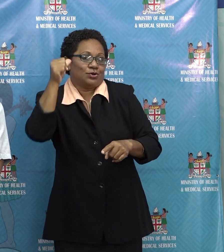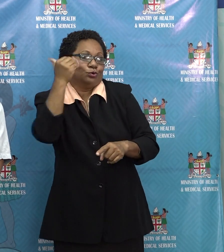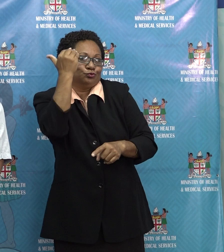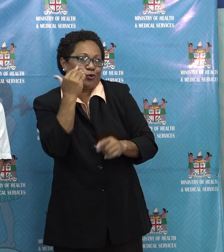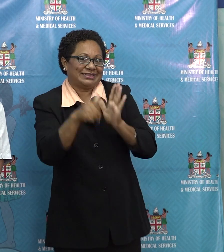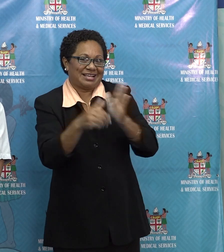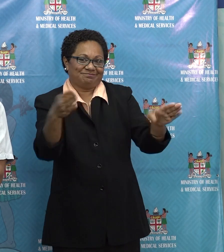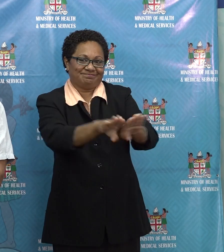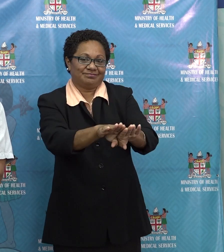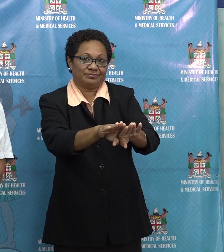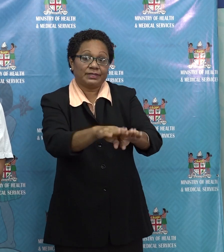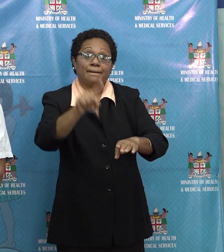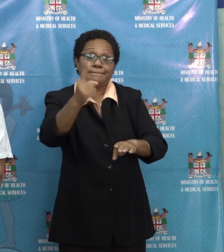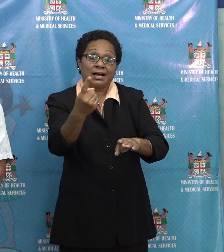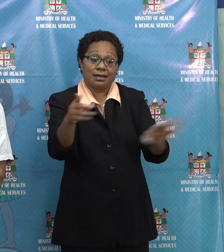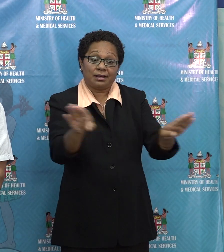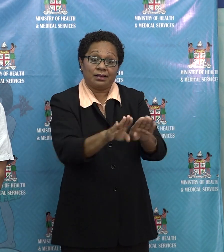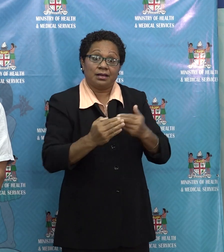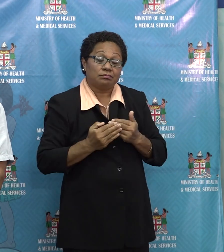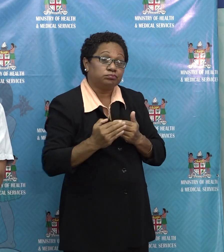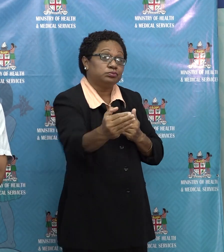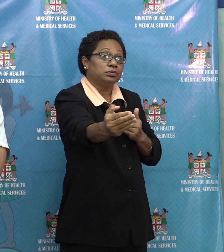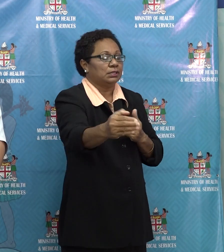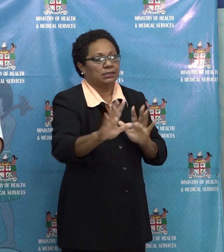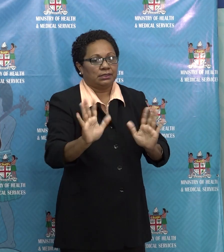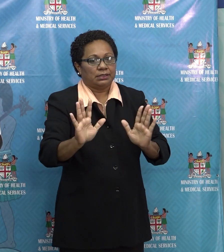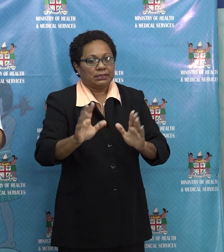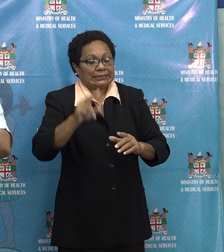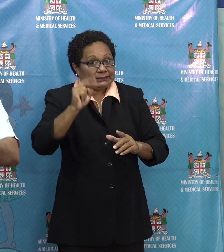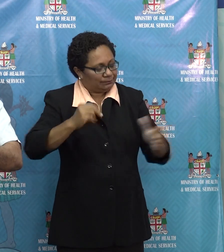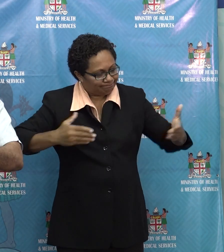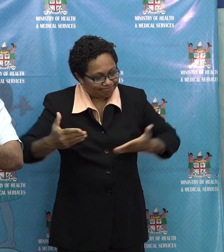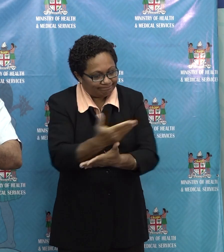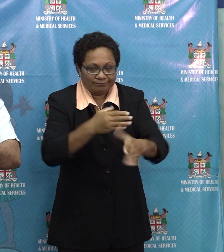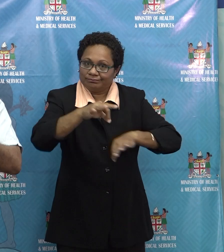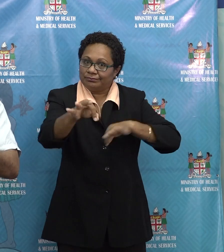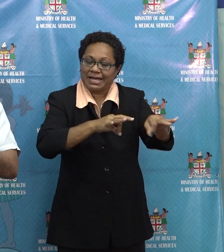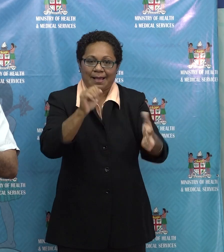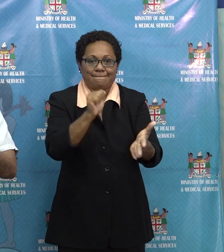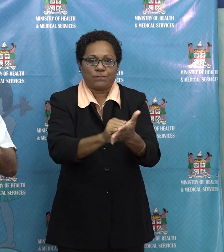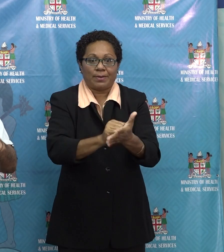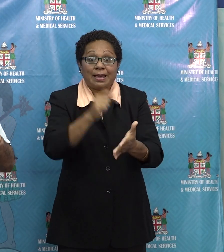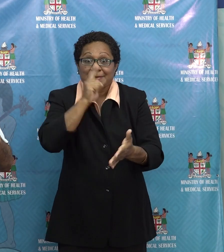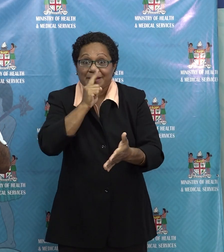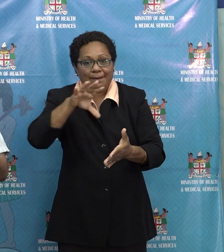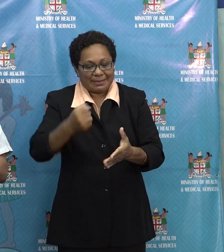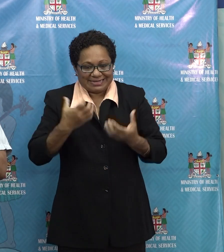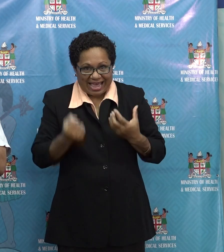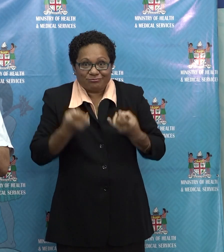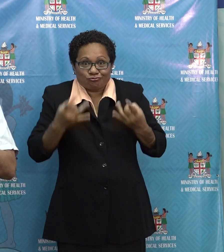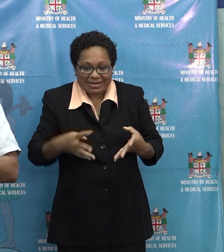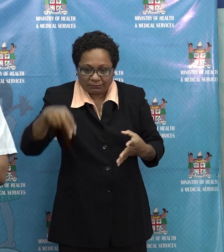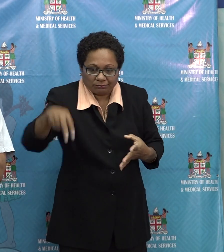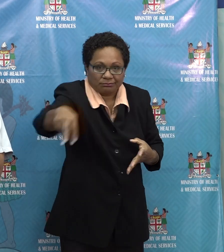duration. But a long duration one will require that we have teams actively moving around to ensure that the